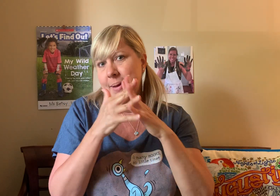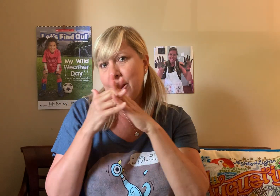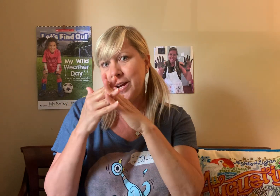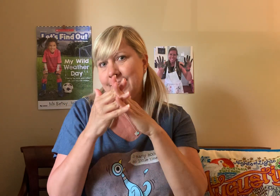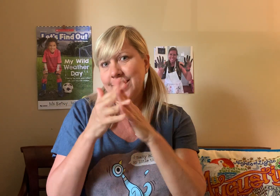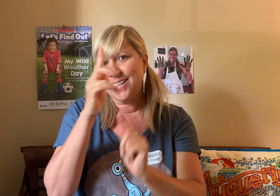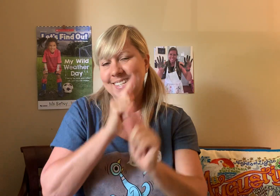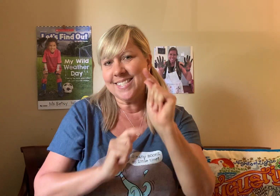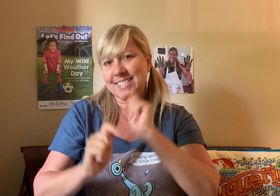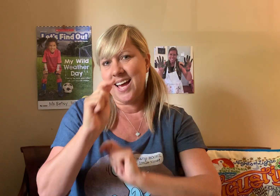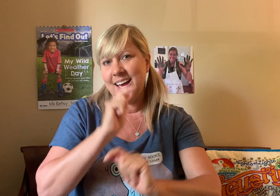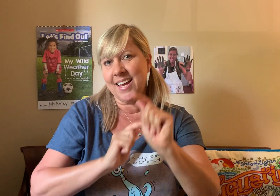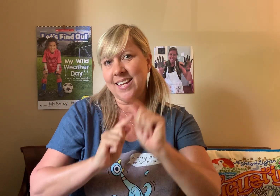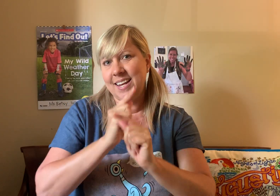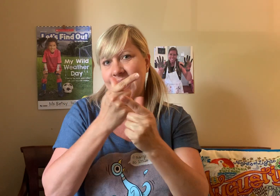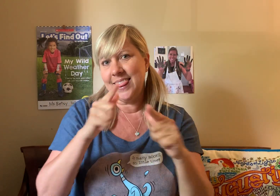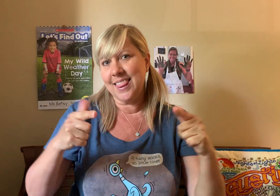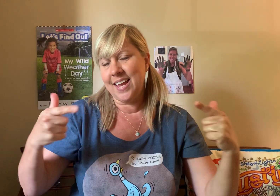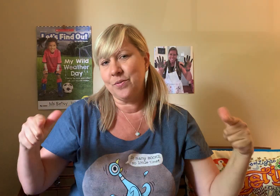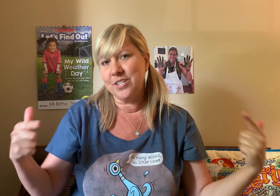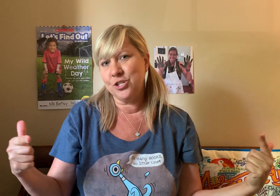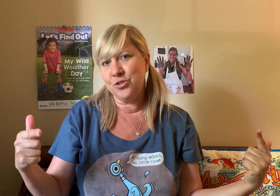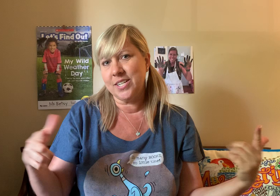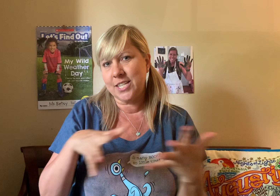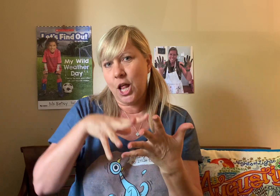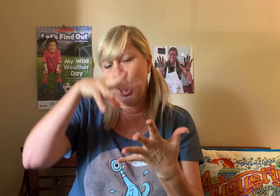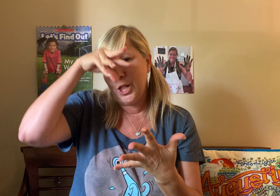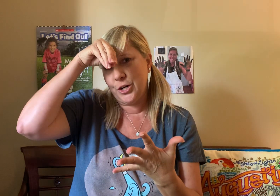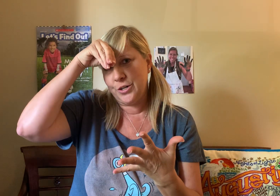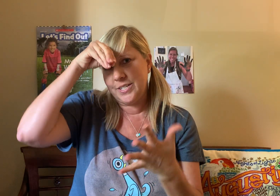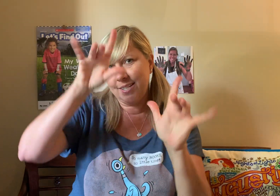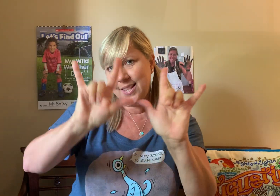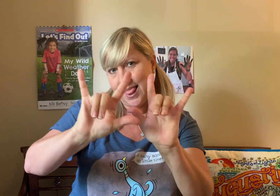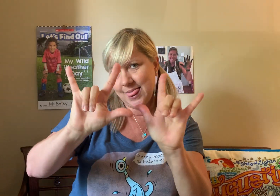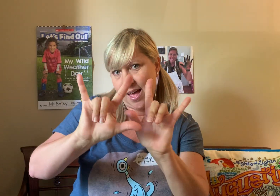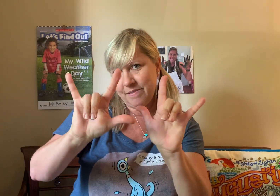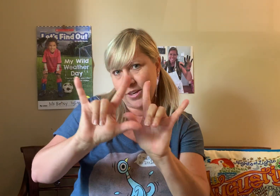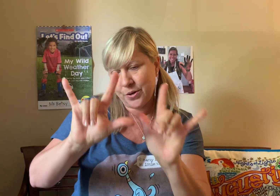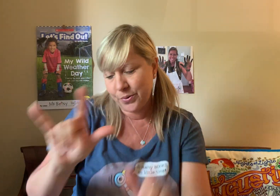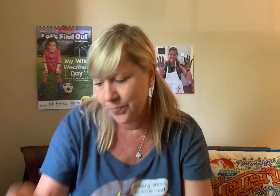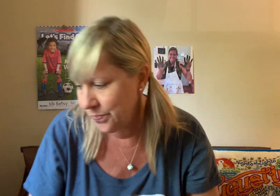American Sign Language you just learned. Love you.